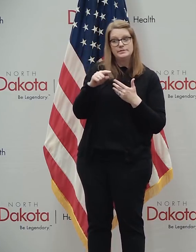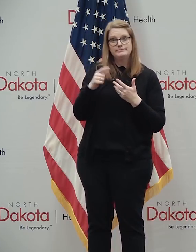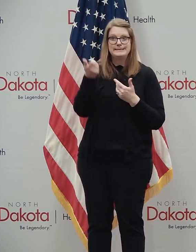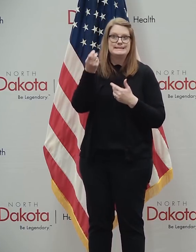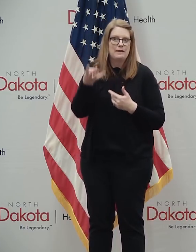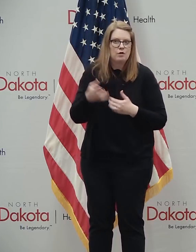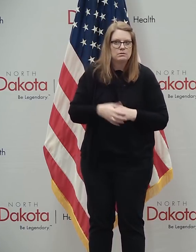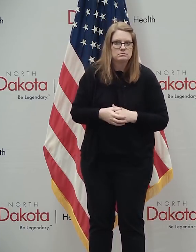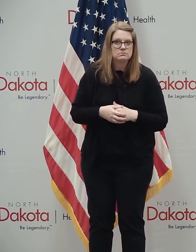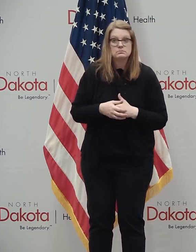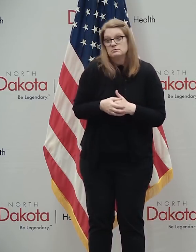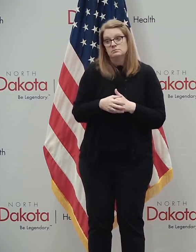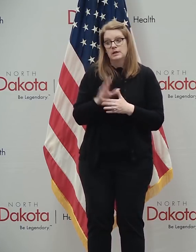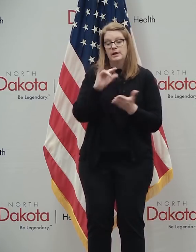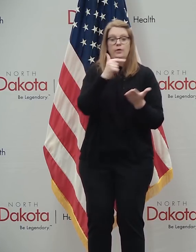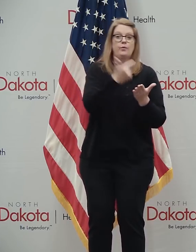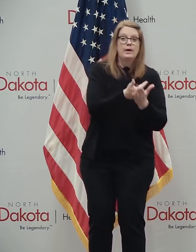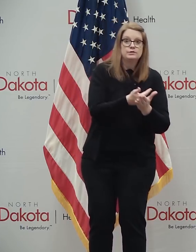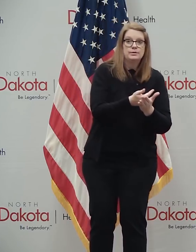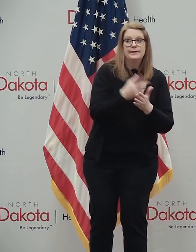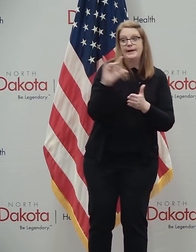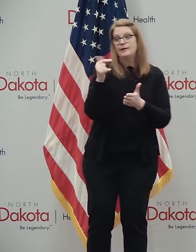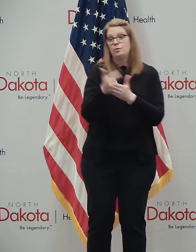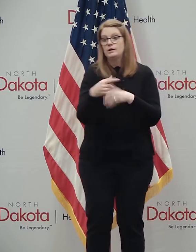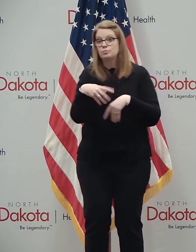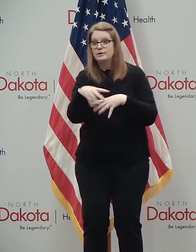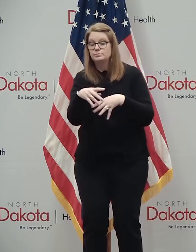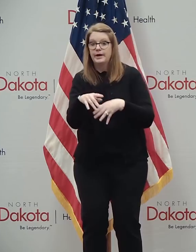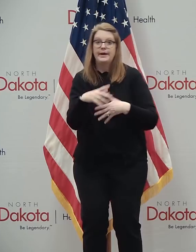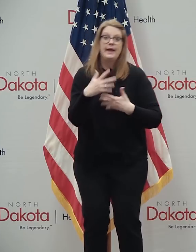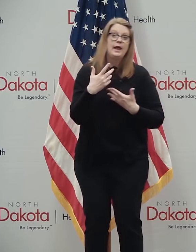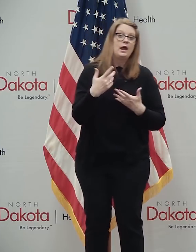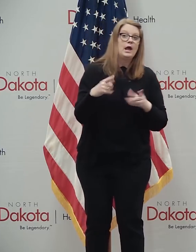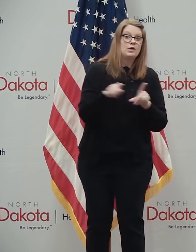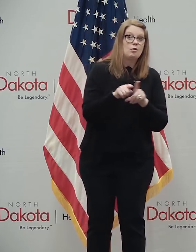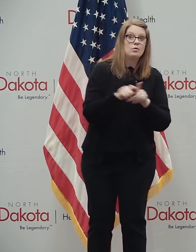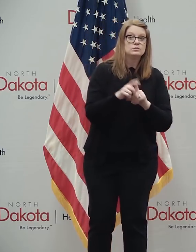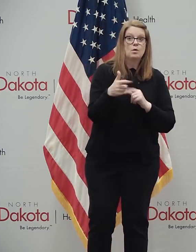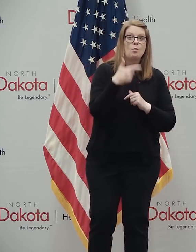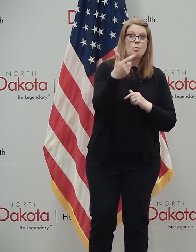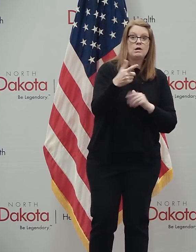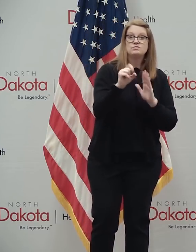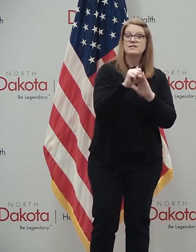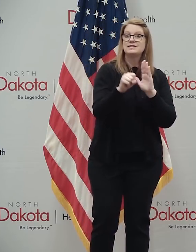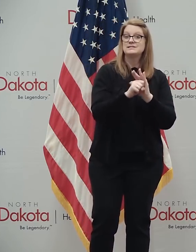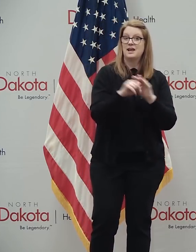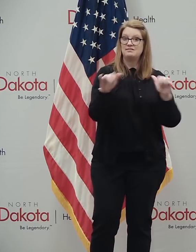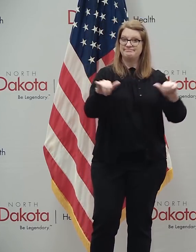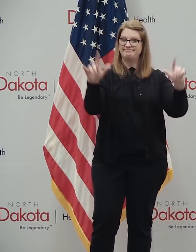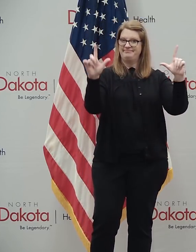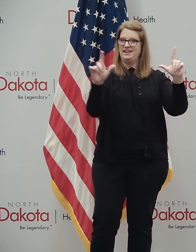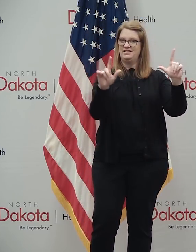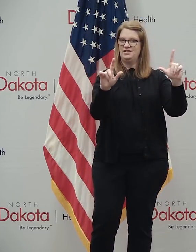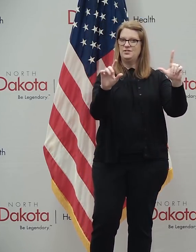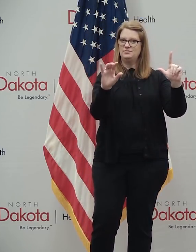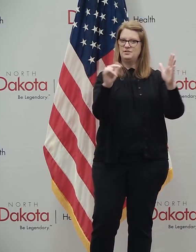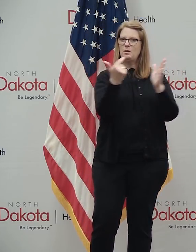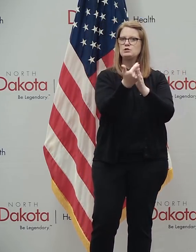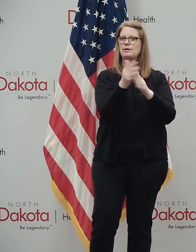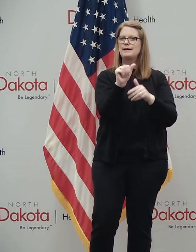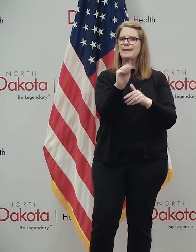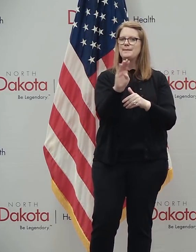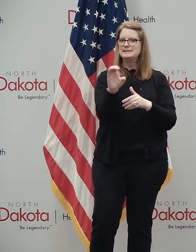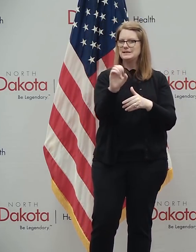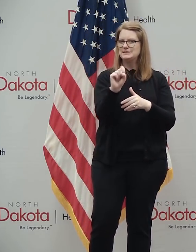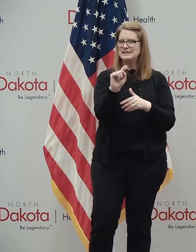have a graduation and do a graduation parade and make sure that you tune in for the statewide virtual graduation, which will be in addition to the local.